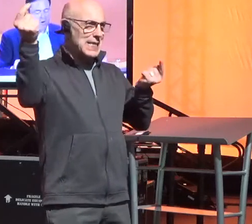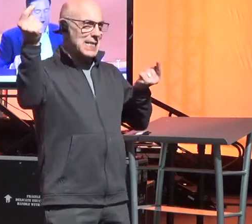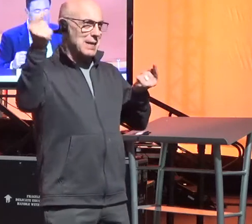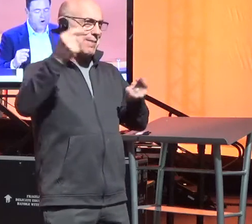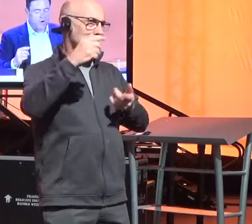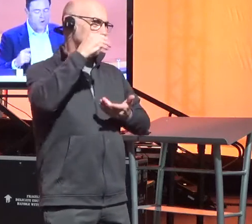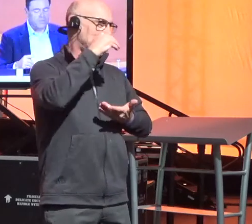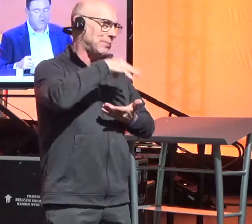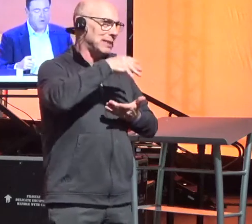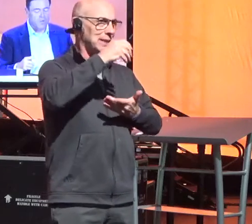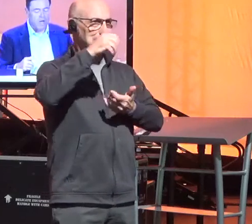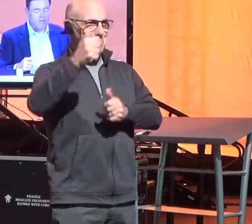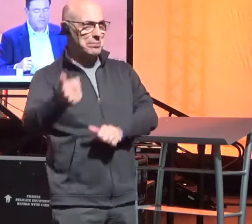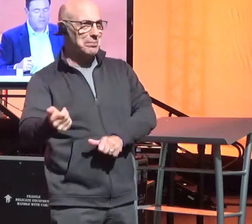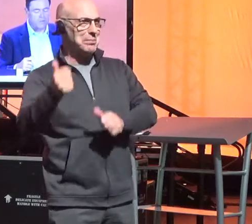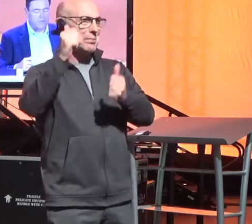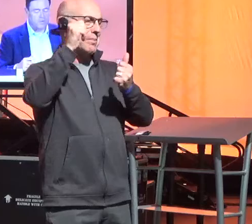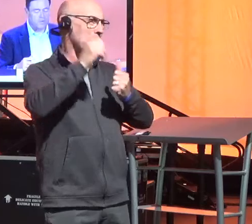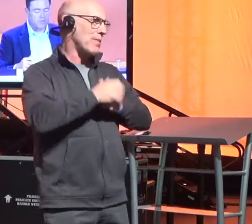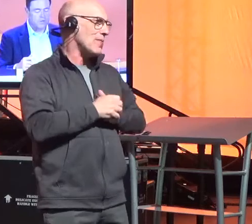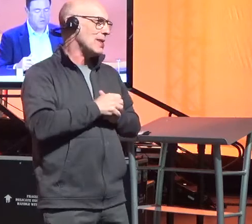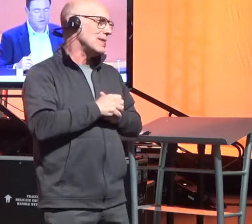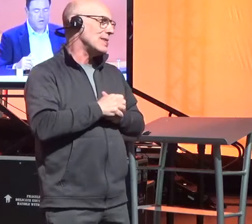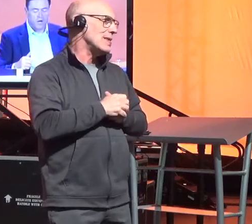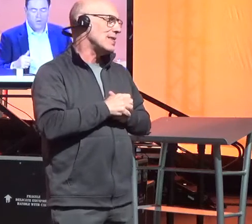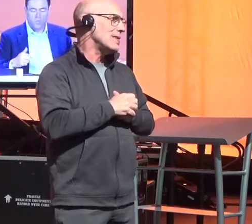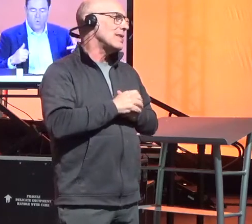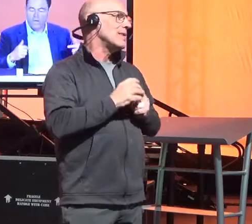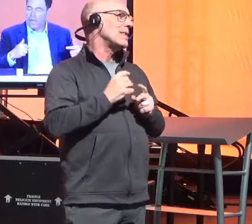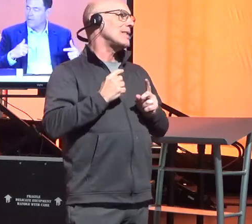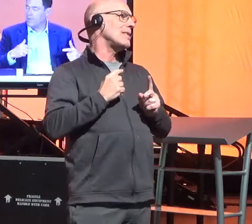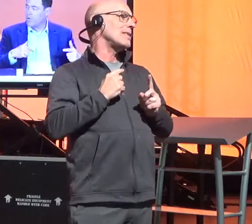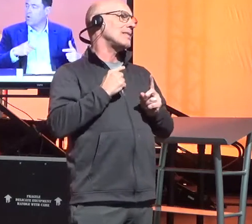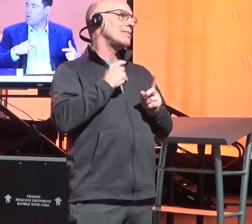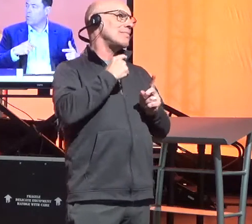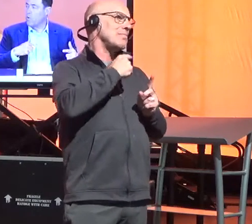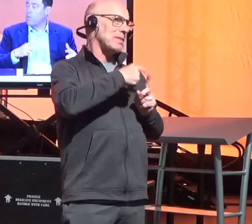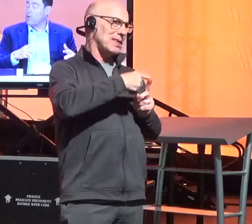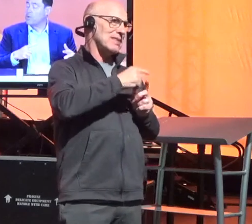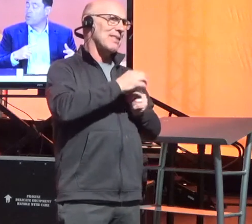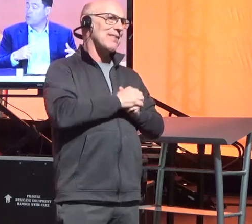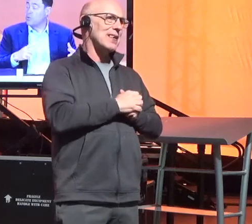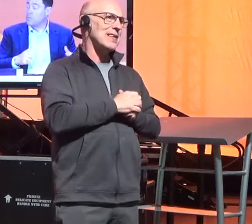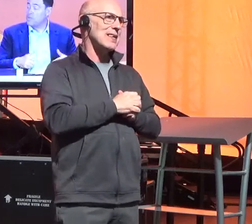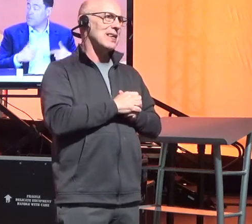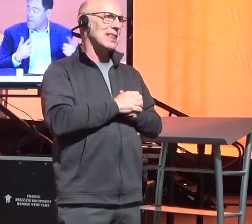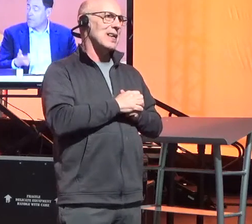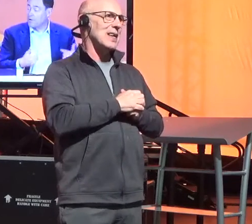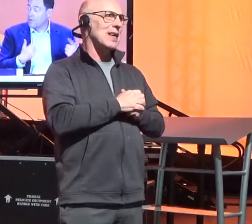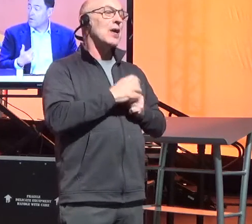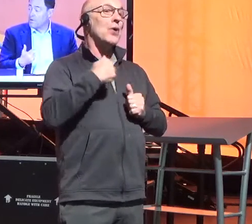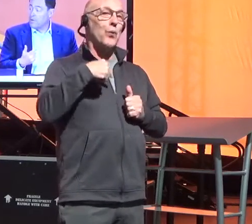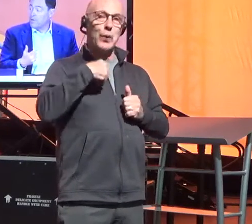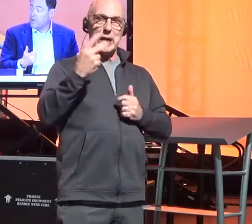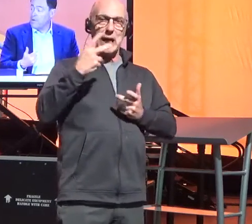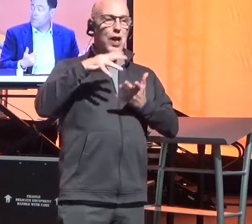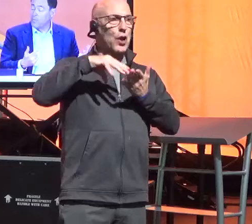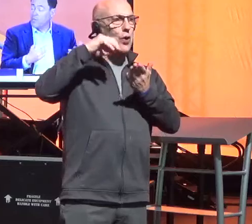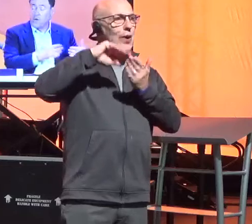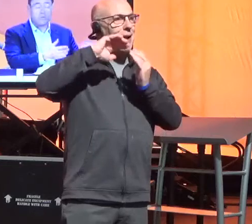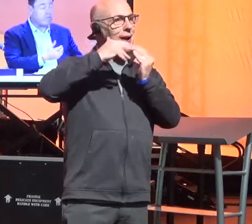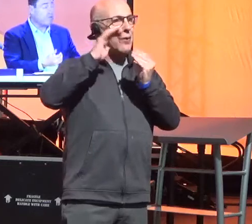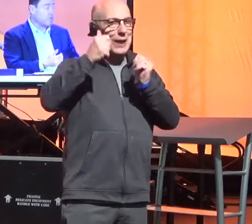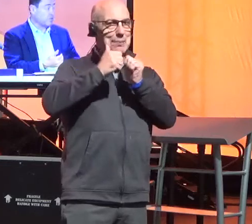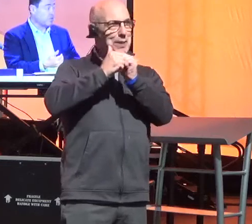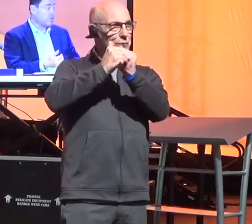There are also ways in which we have learned what we can do and be together, even with